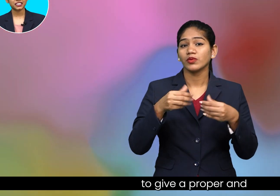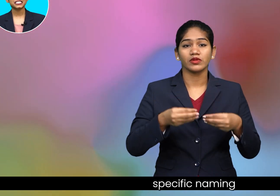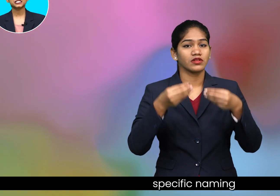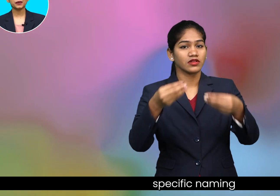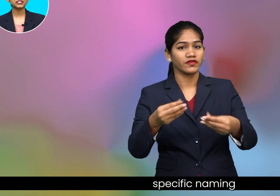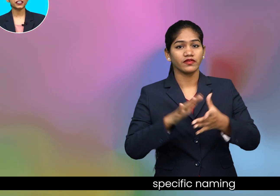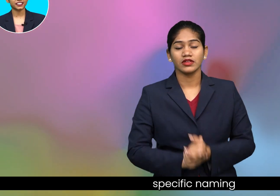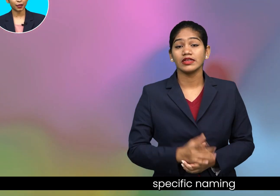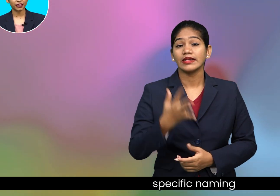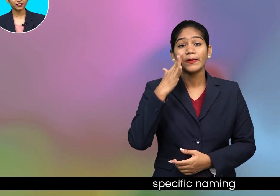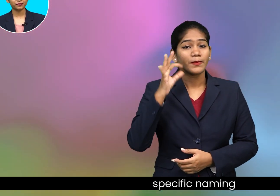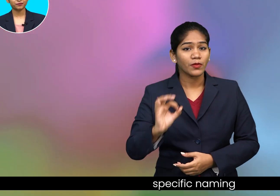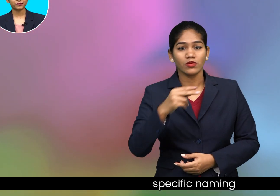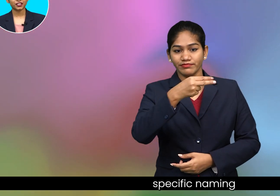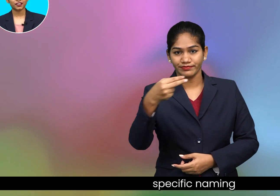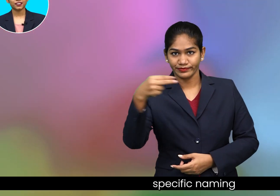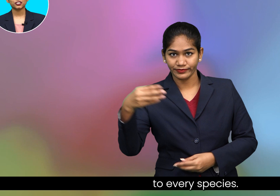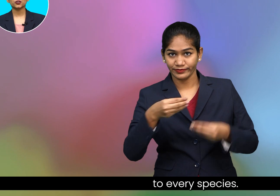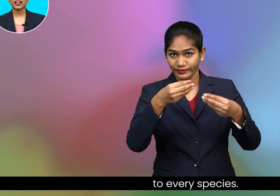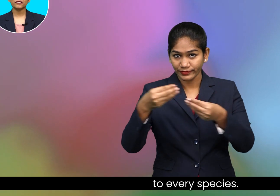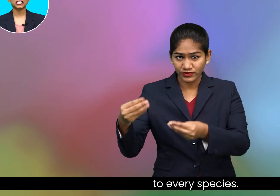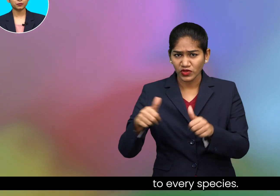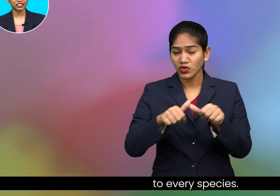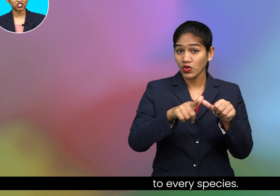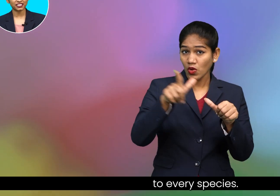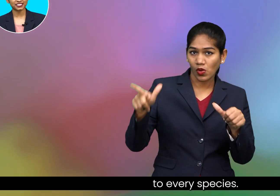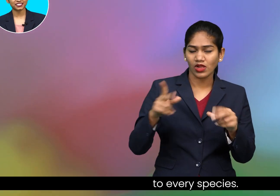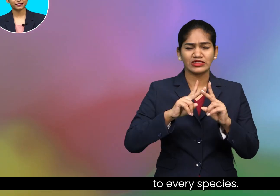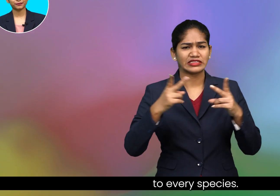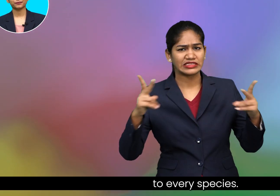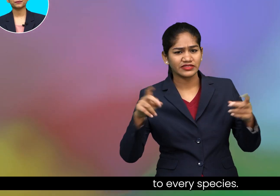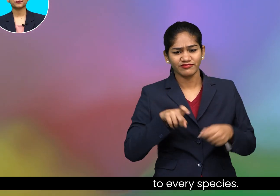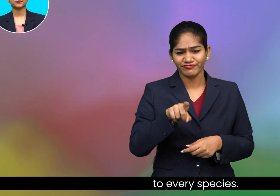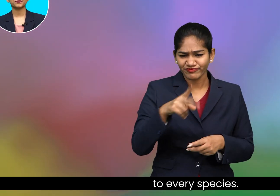specific naming to every species.